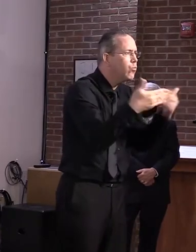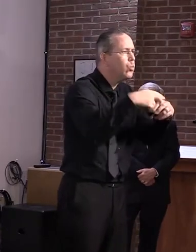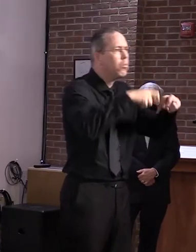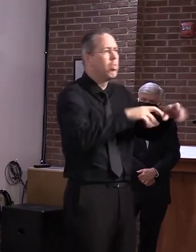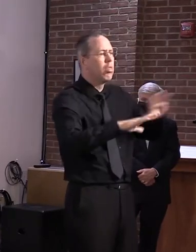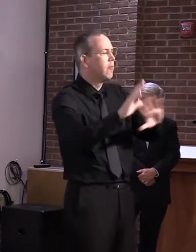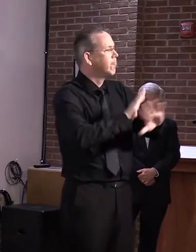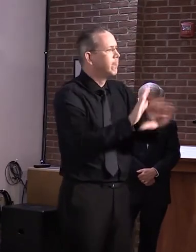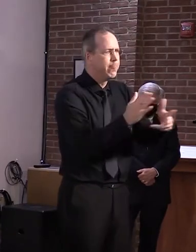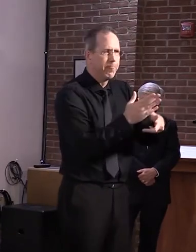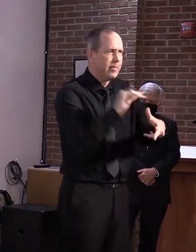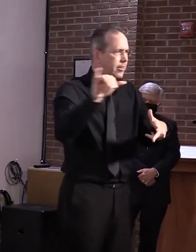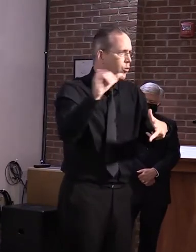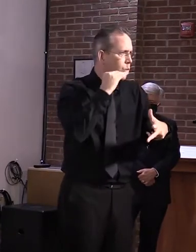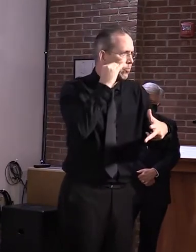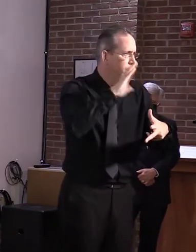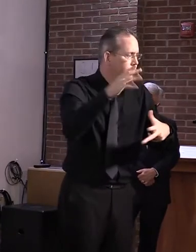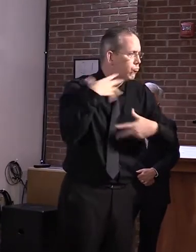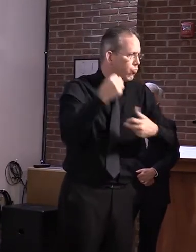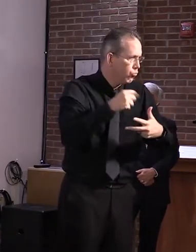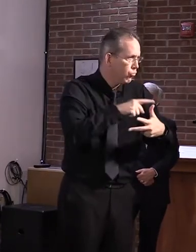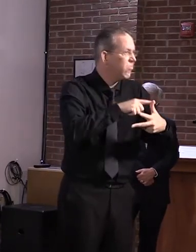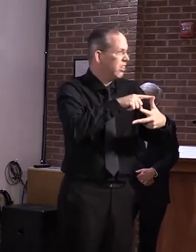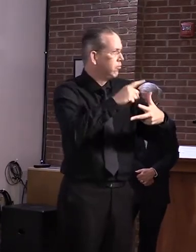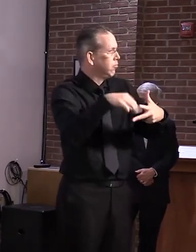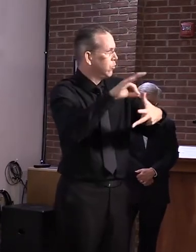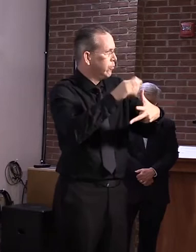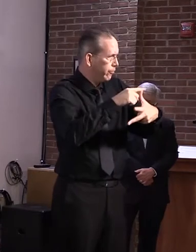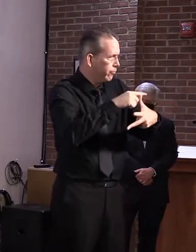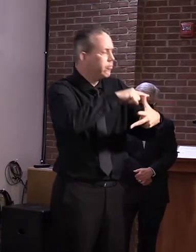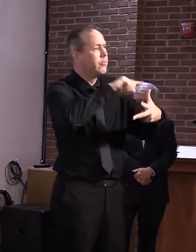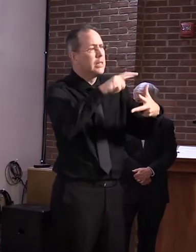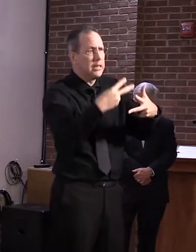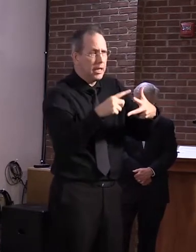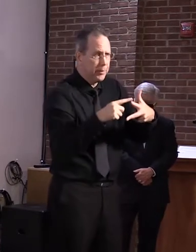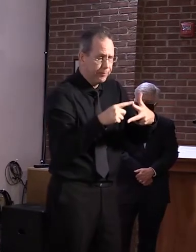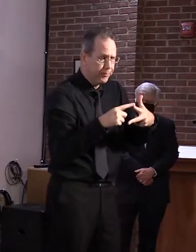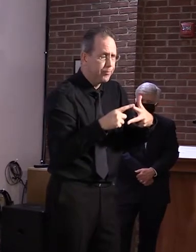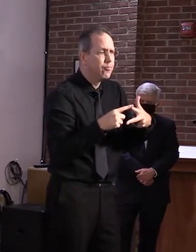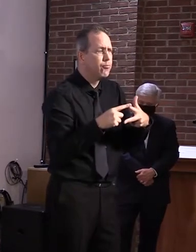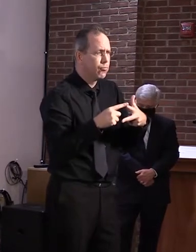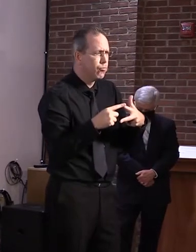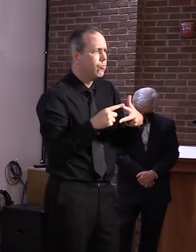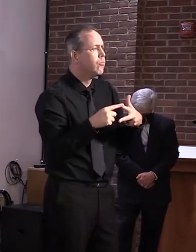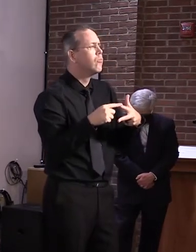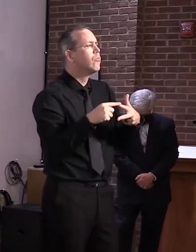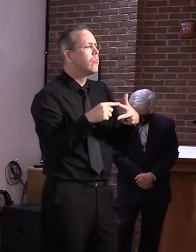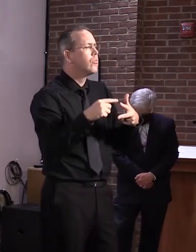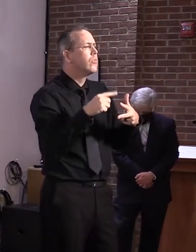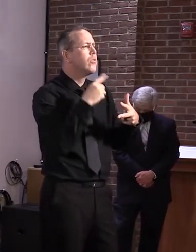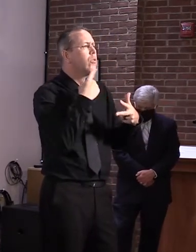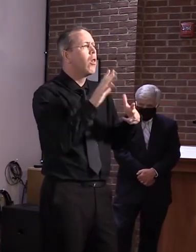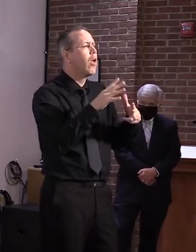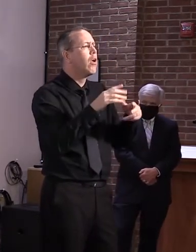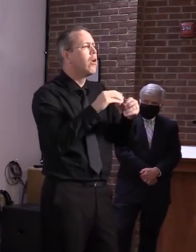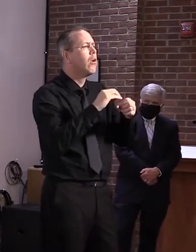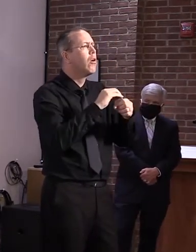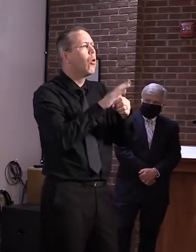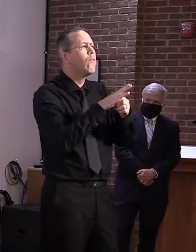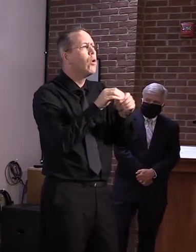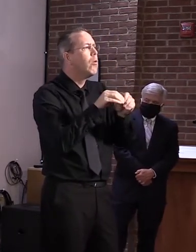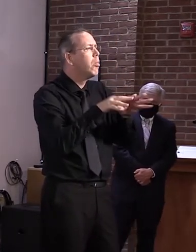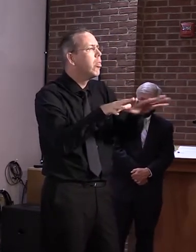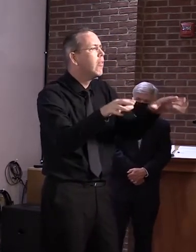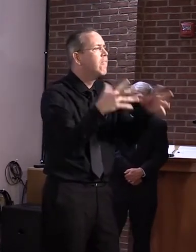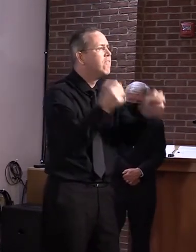we have to make sure we can decrease the transmission of COVID-19 among the faculty, staff, and students once the campus is up and running